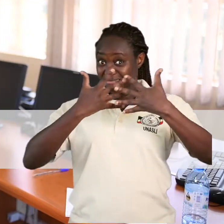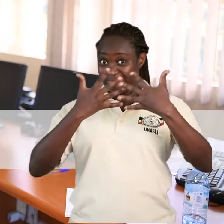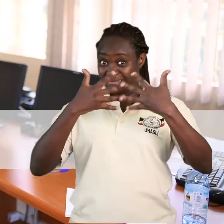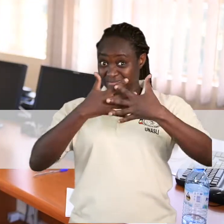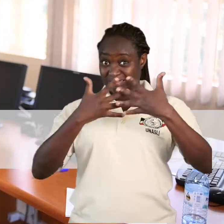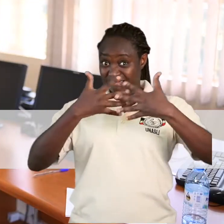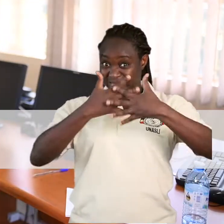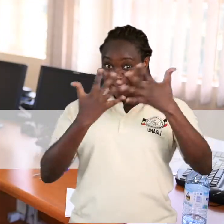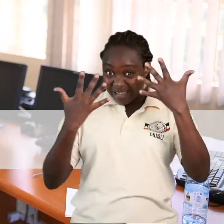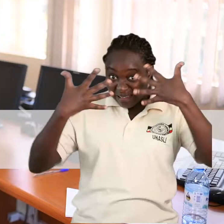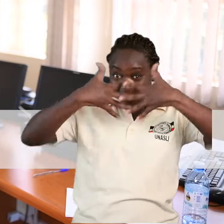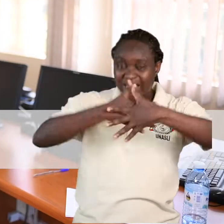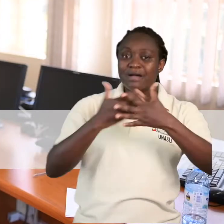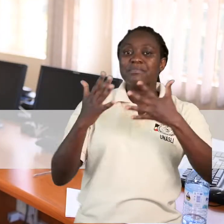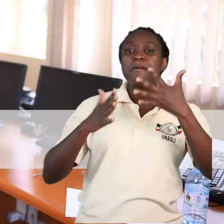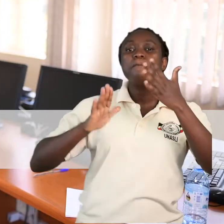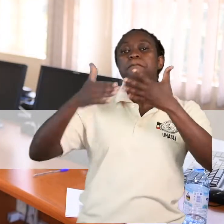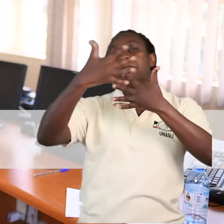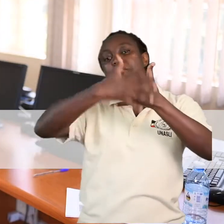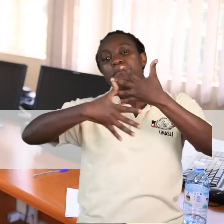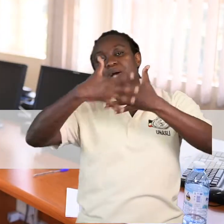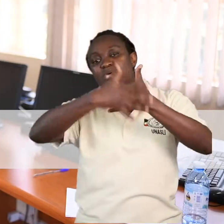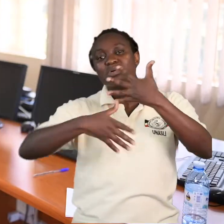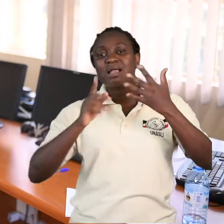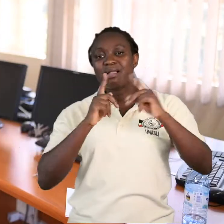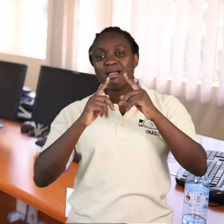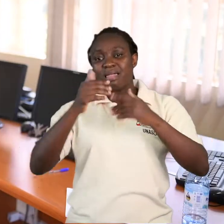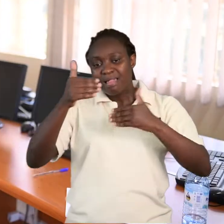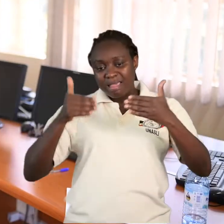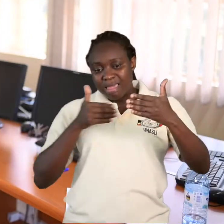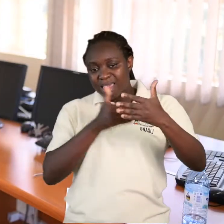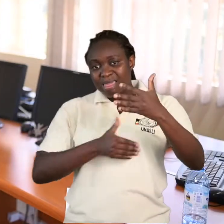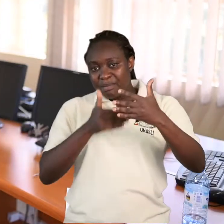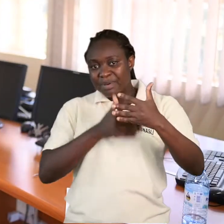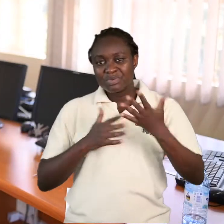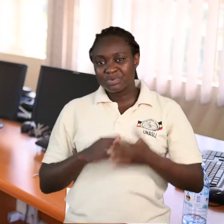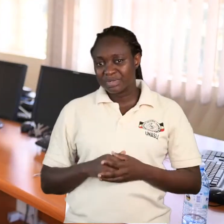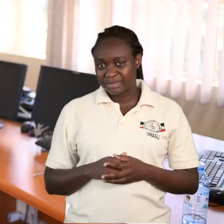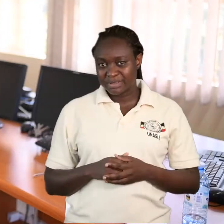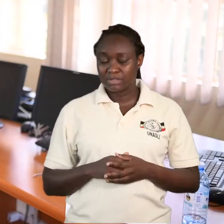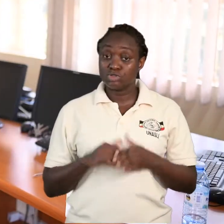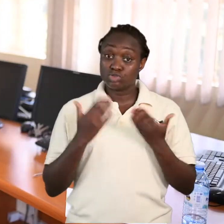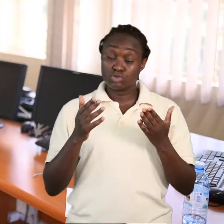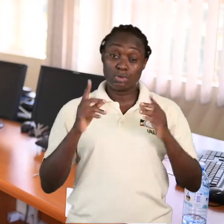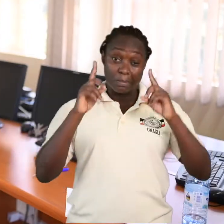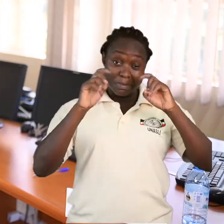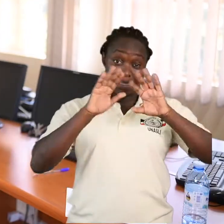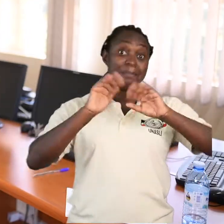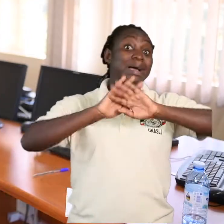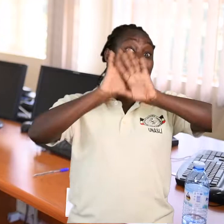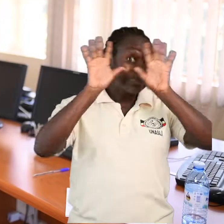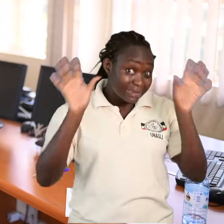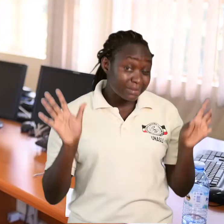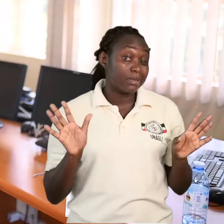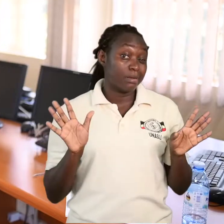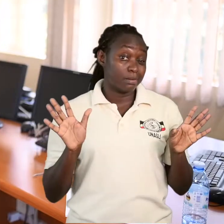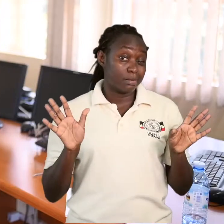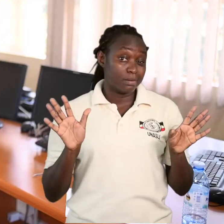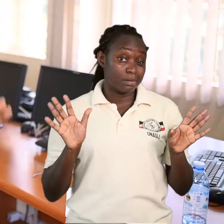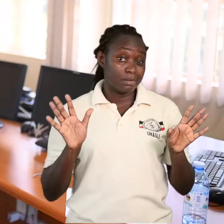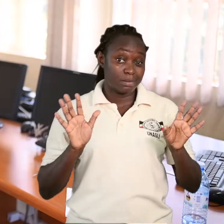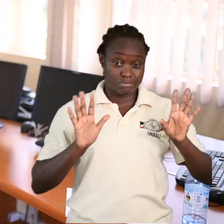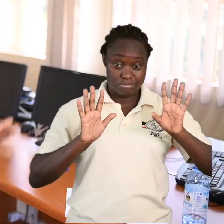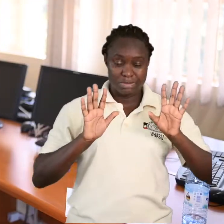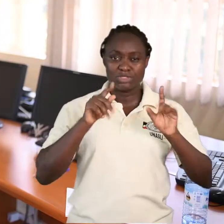hide into the background. So, do the graphics look clear and well placed? Those